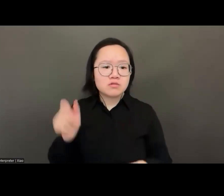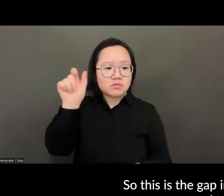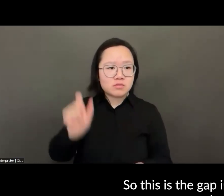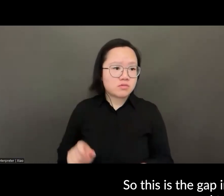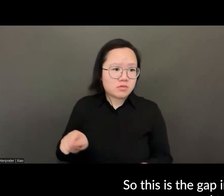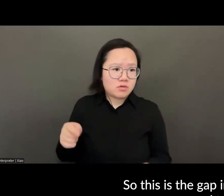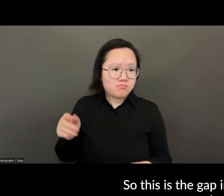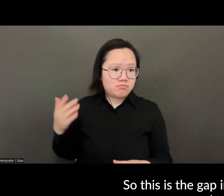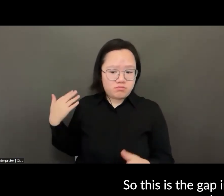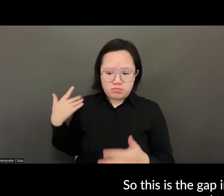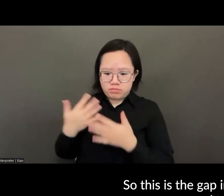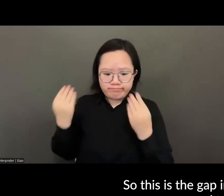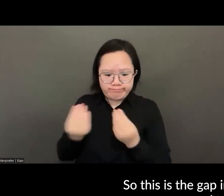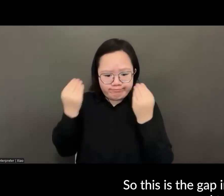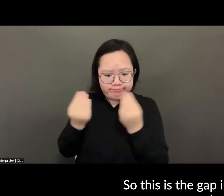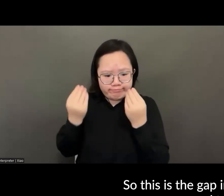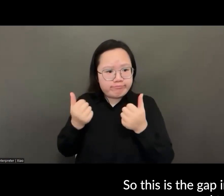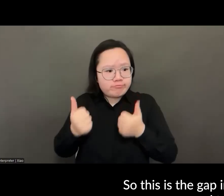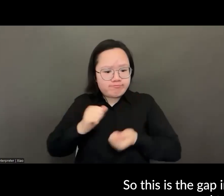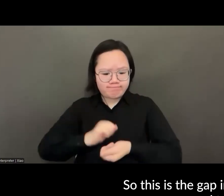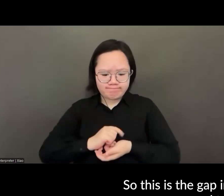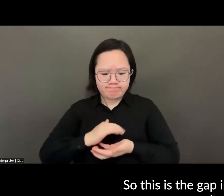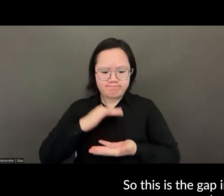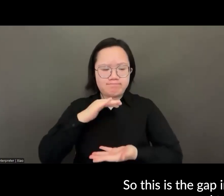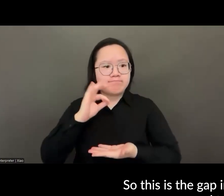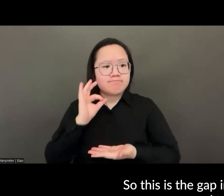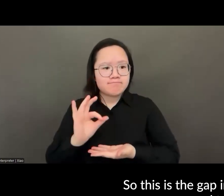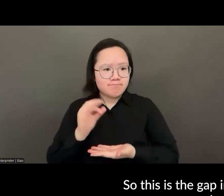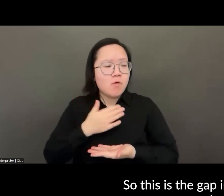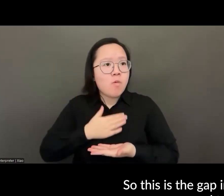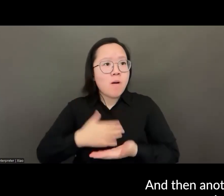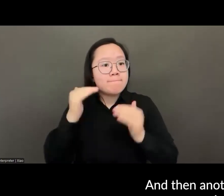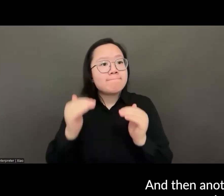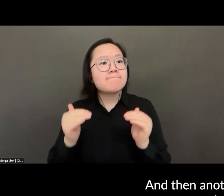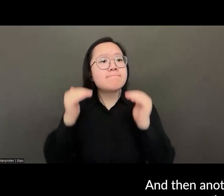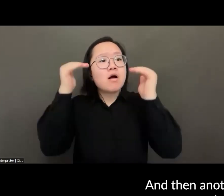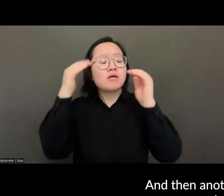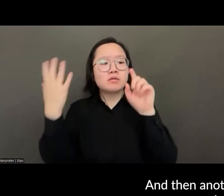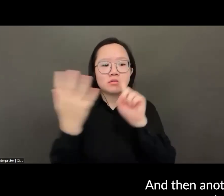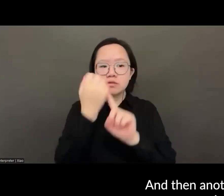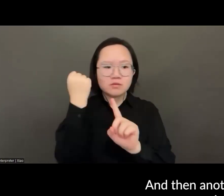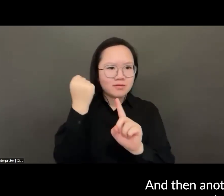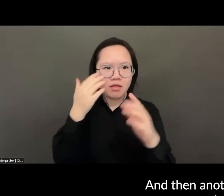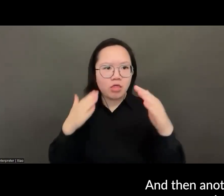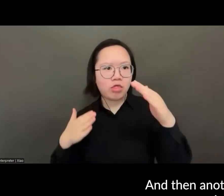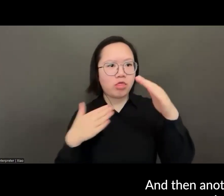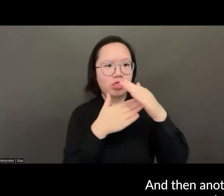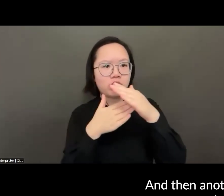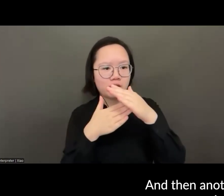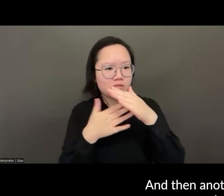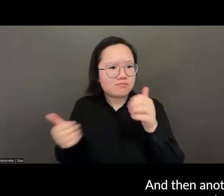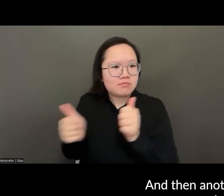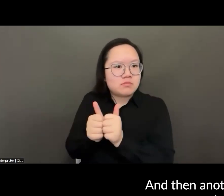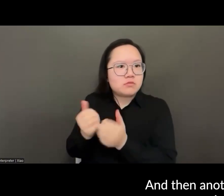it. So this is the gap in the system that we need to address. And then another area is